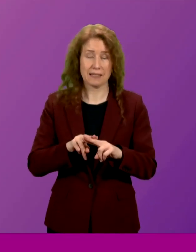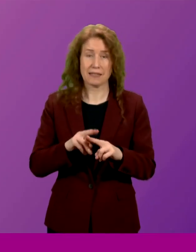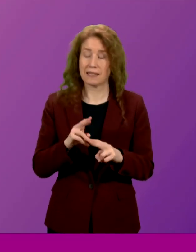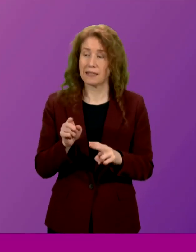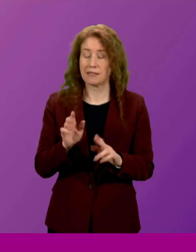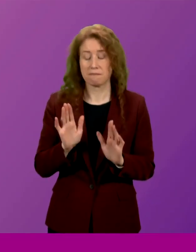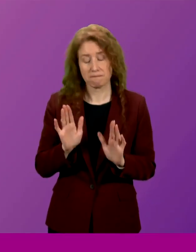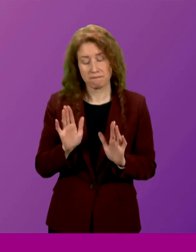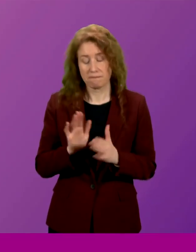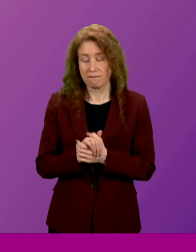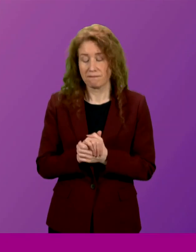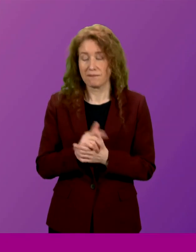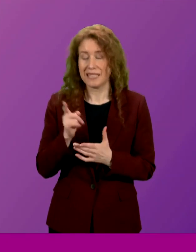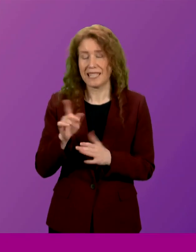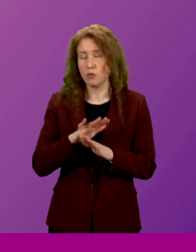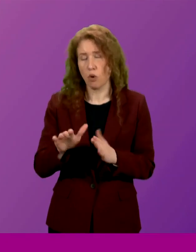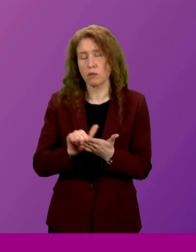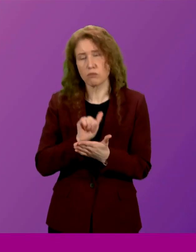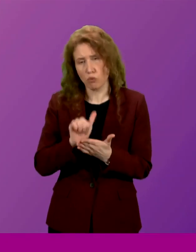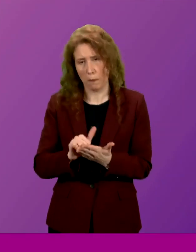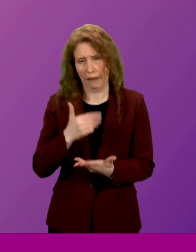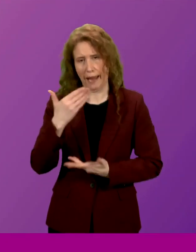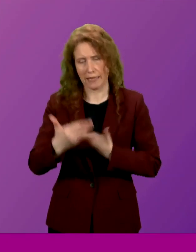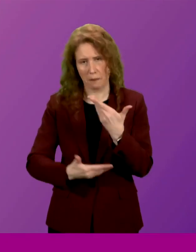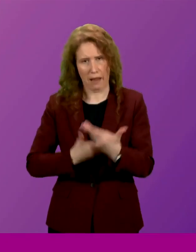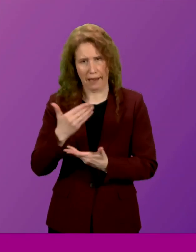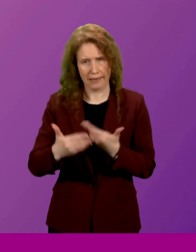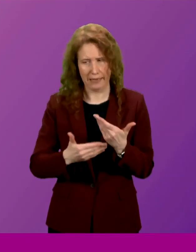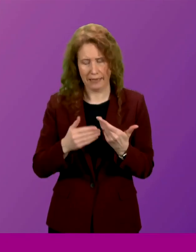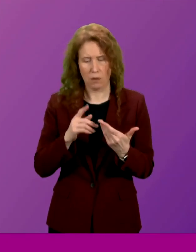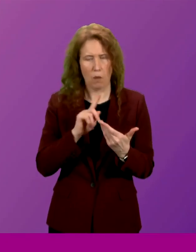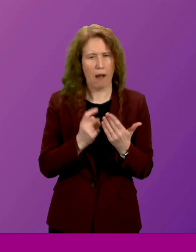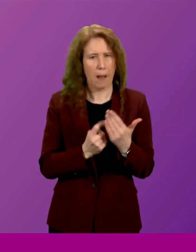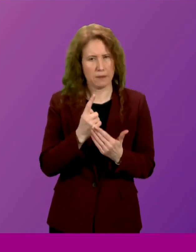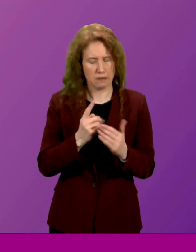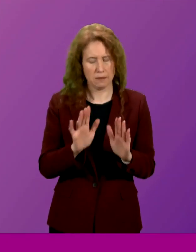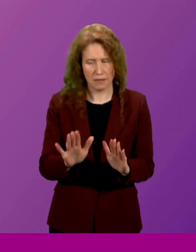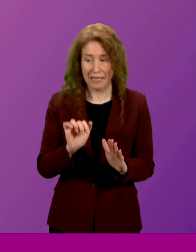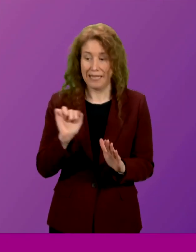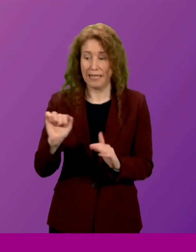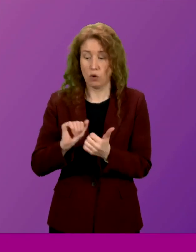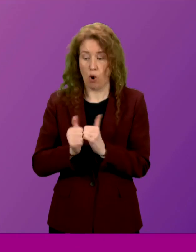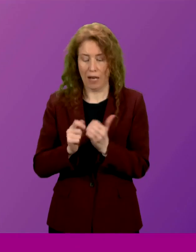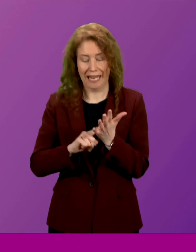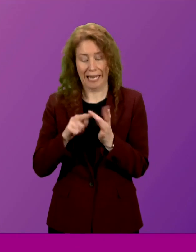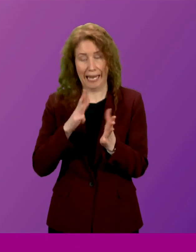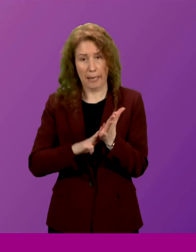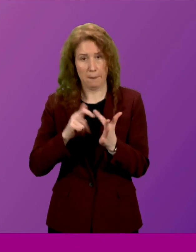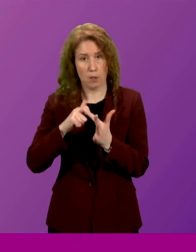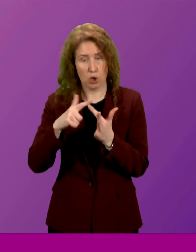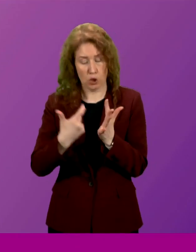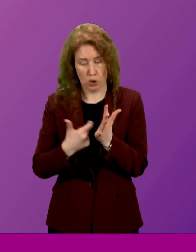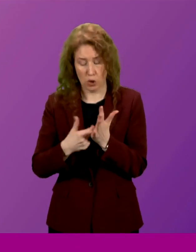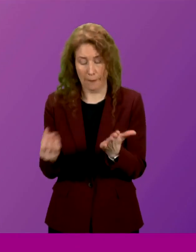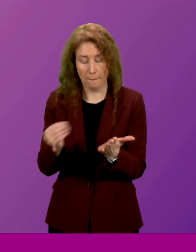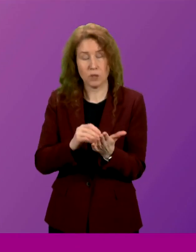is not setting out properly the effect of the amendment that his colleague Liam Kerr put forward during the